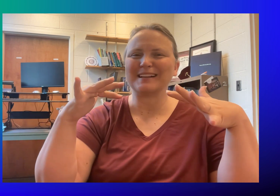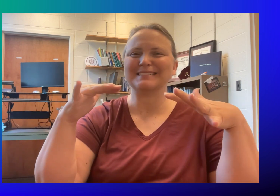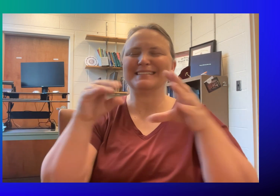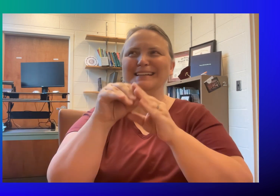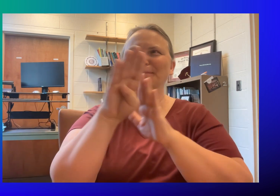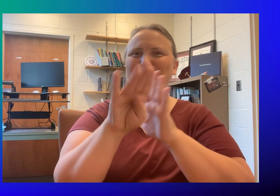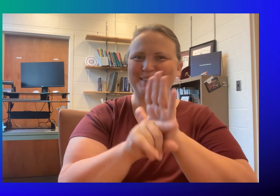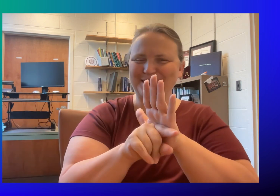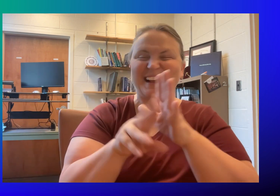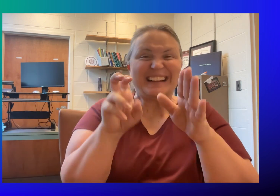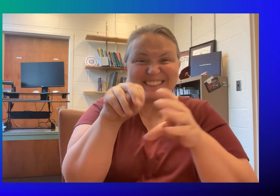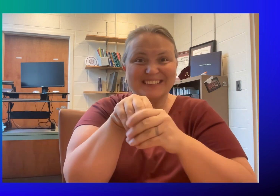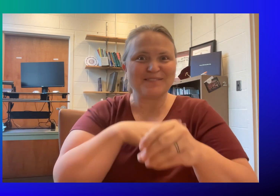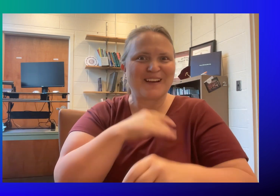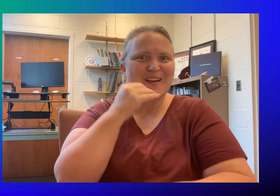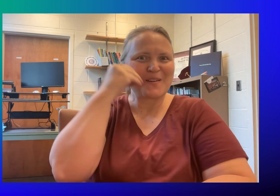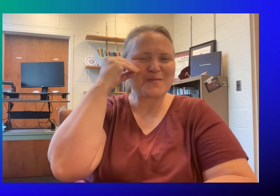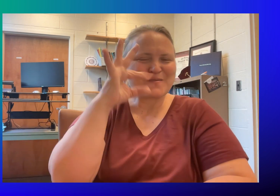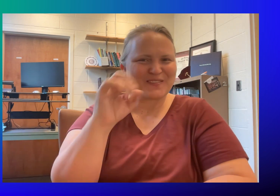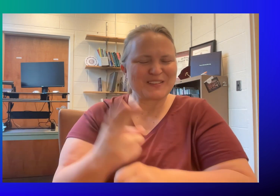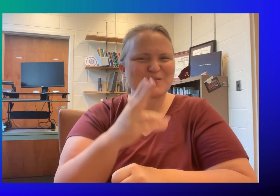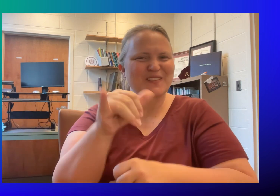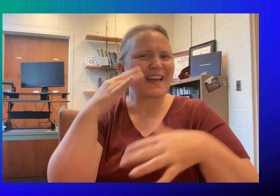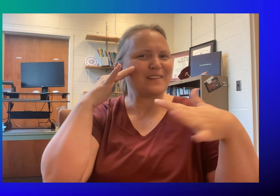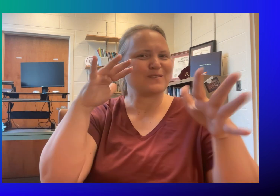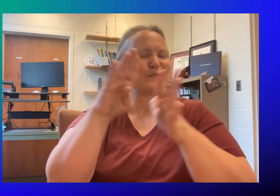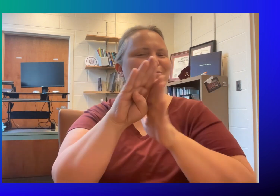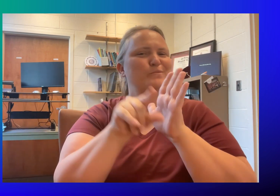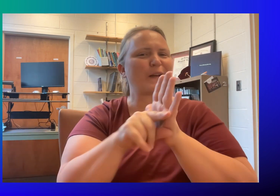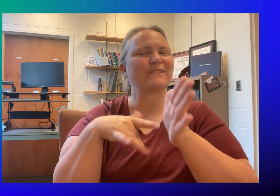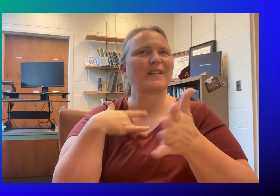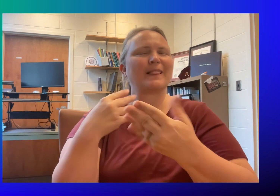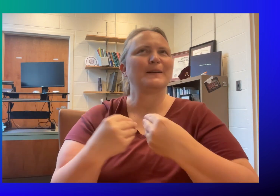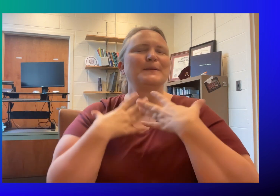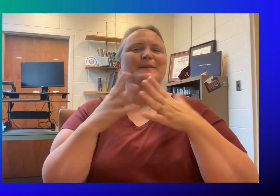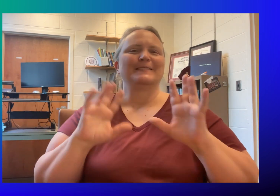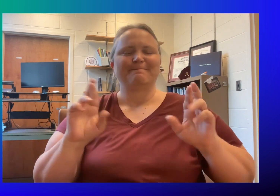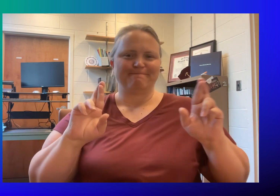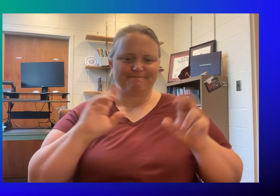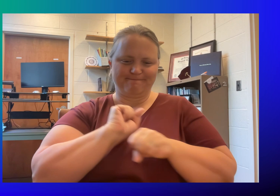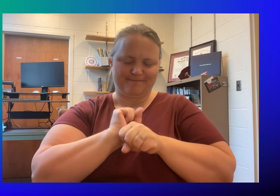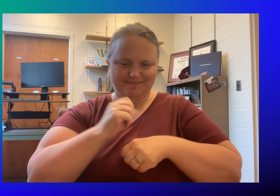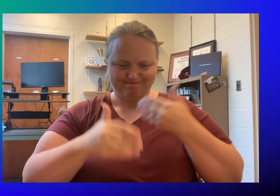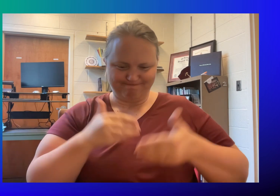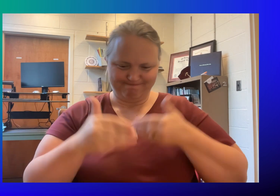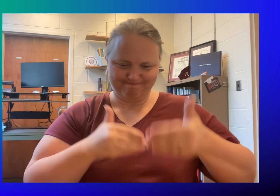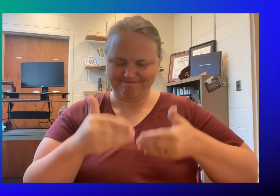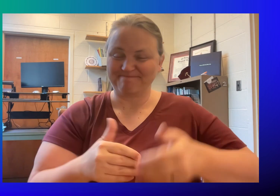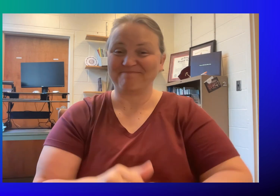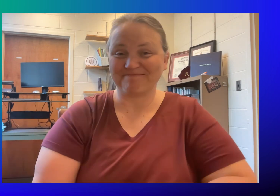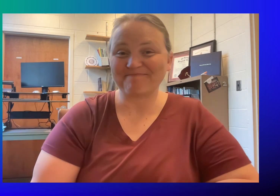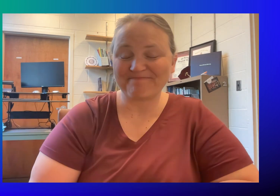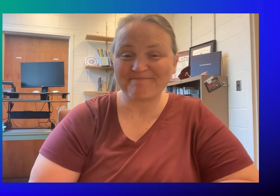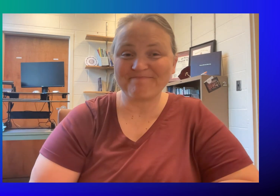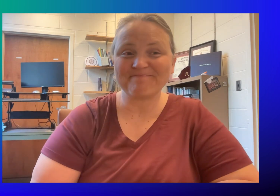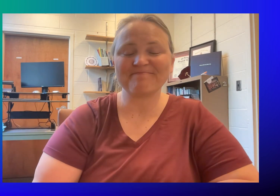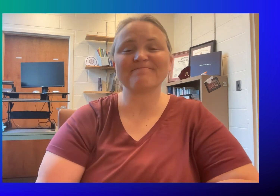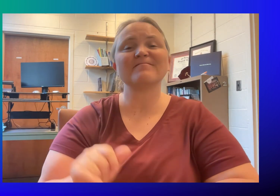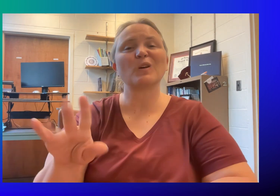helps me really get into the zone, even when I'm working from my home office. So once you have the space, the physical space set